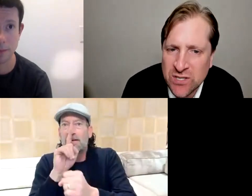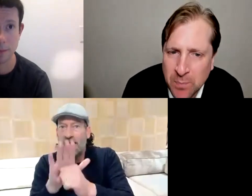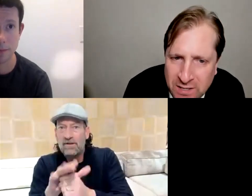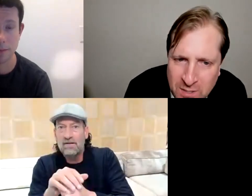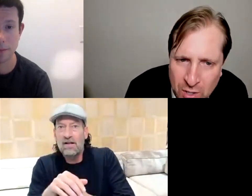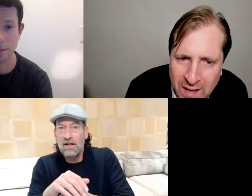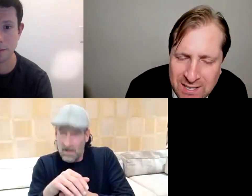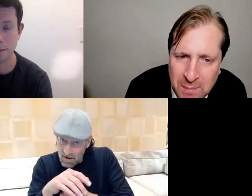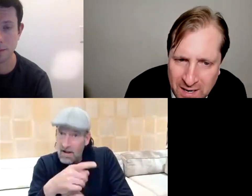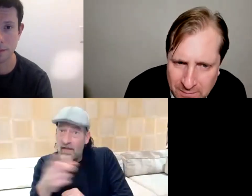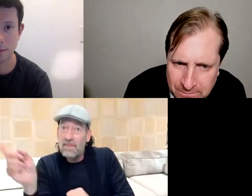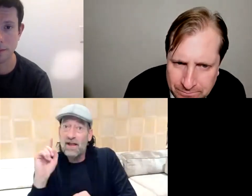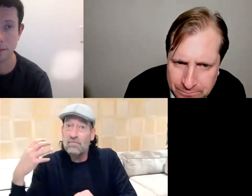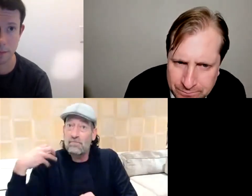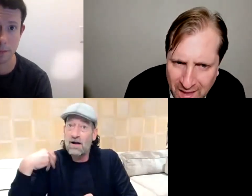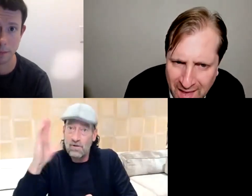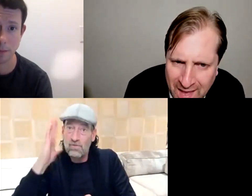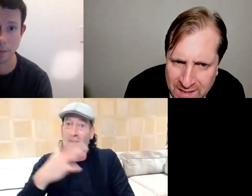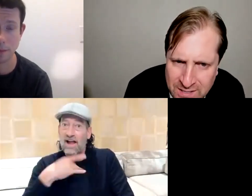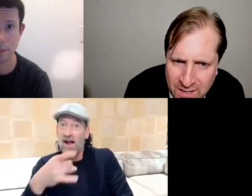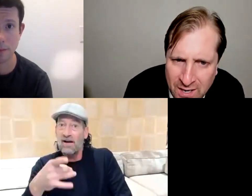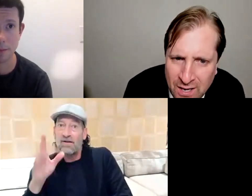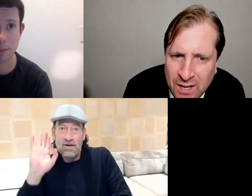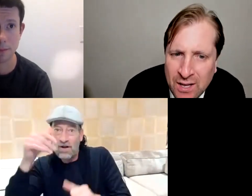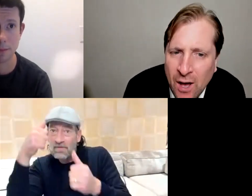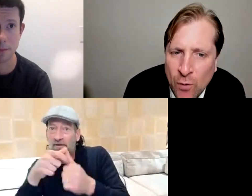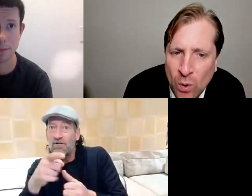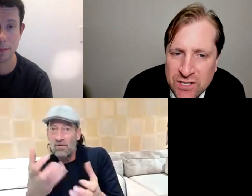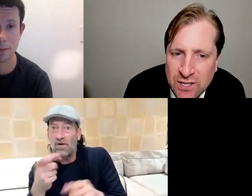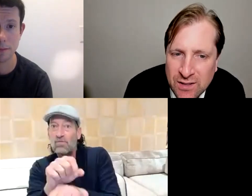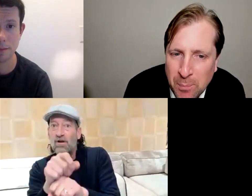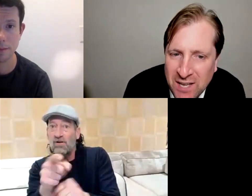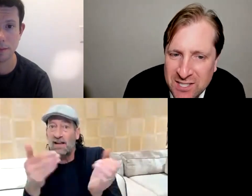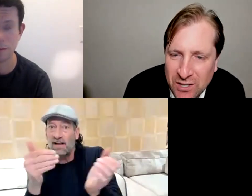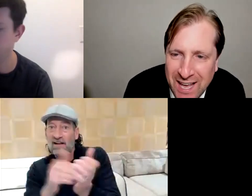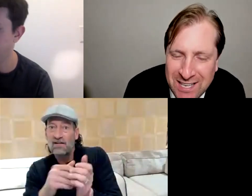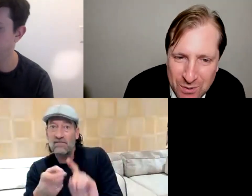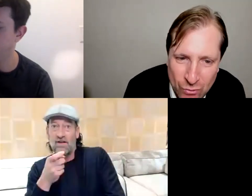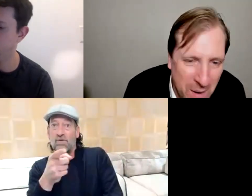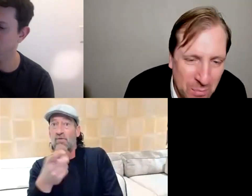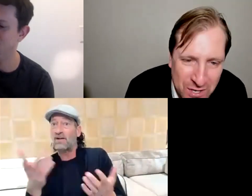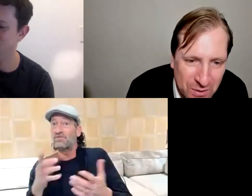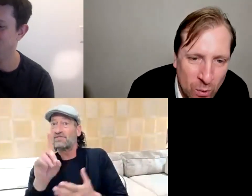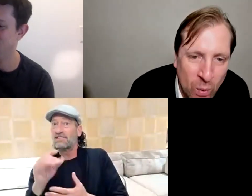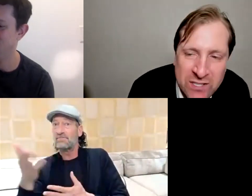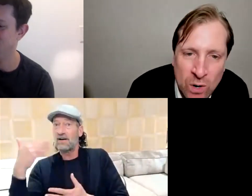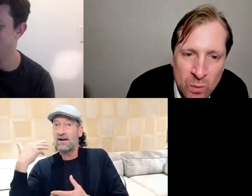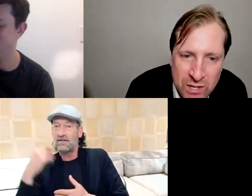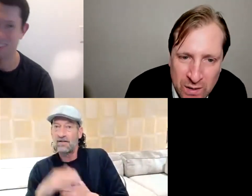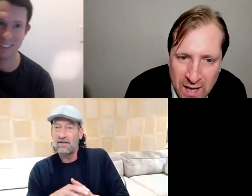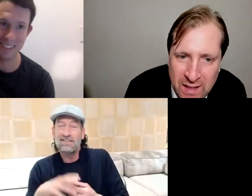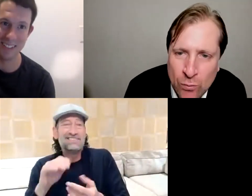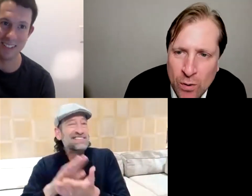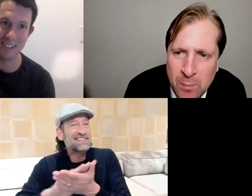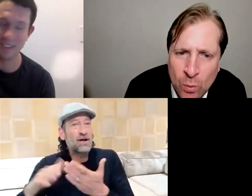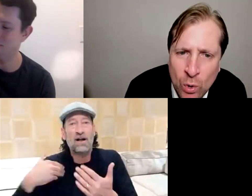be responsible and committed. And of course, the bosses will like you. They'll remember you. They'll want to work with